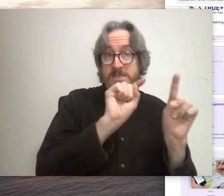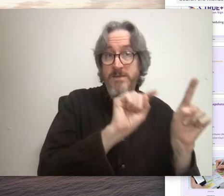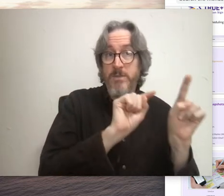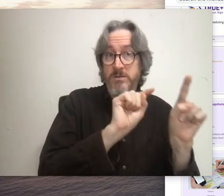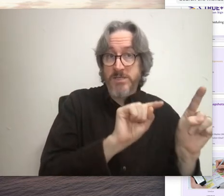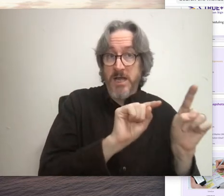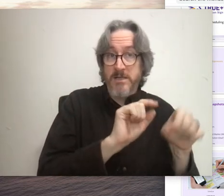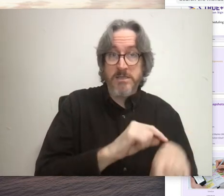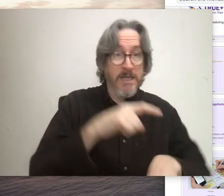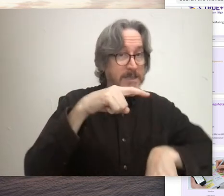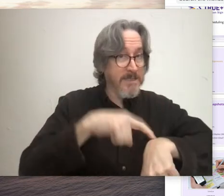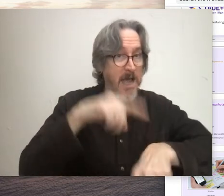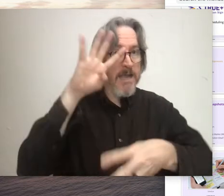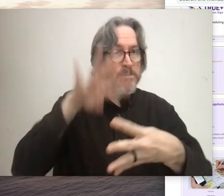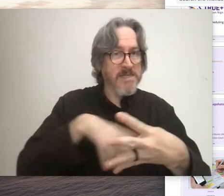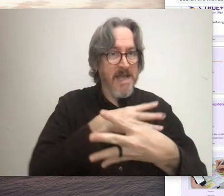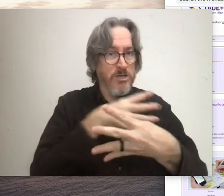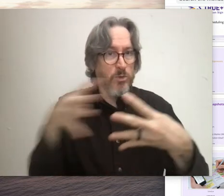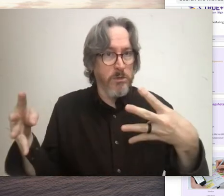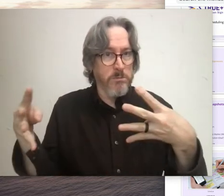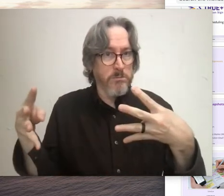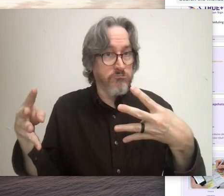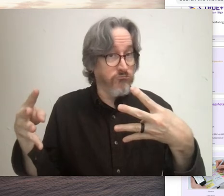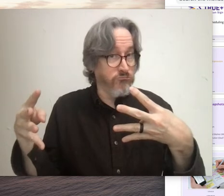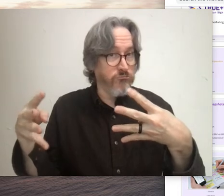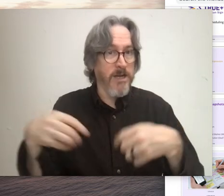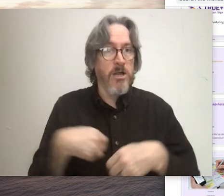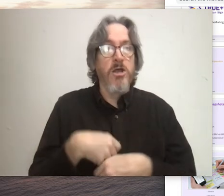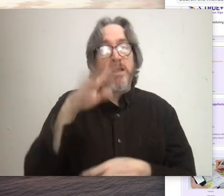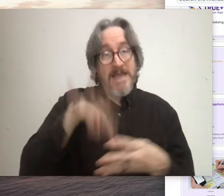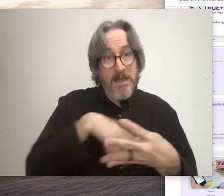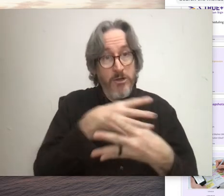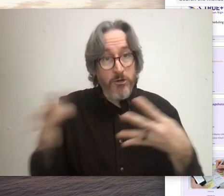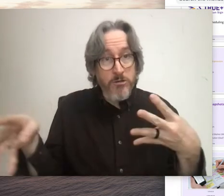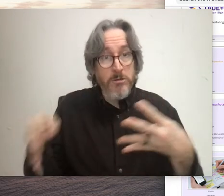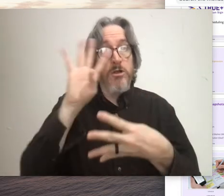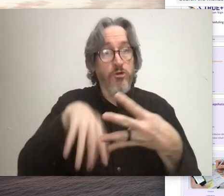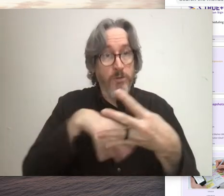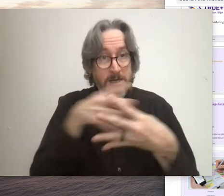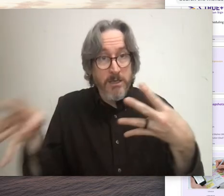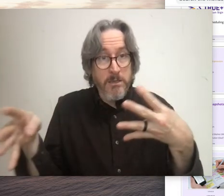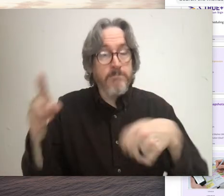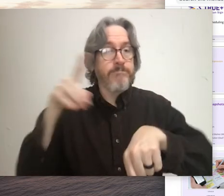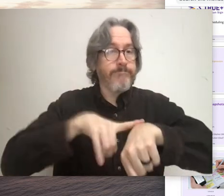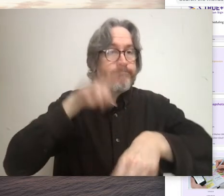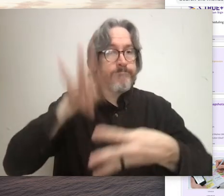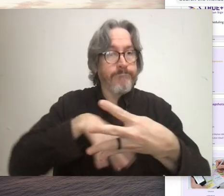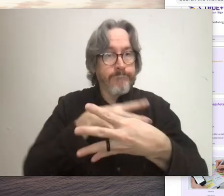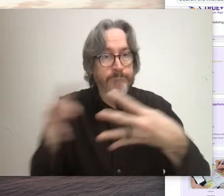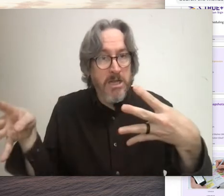with similar signs, like time schedule, right? Calendar, grid.